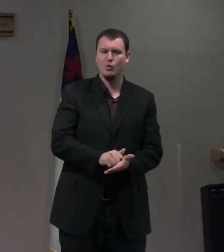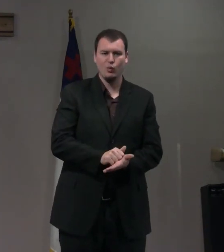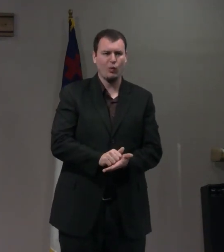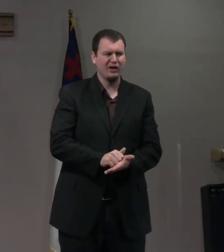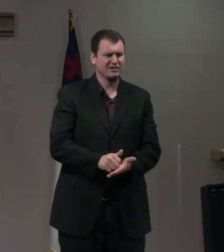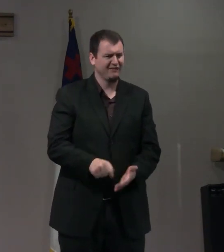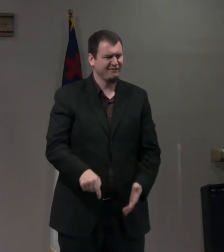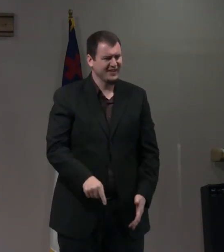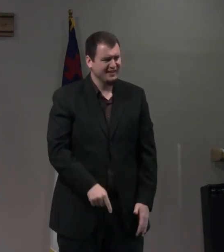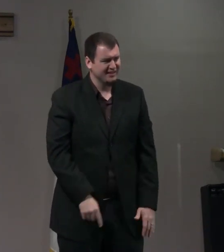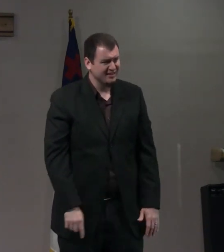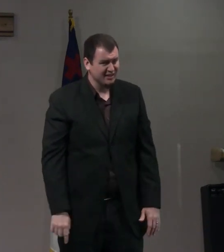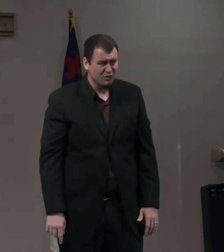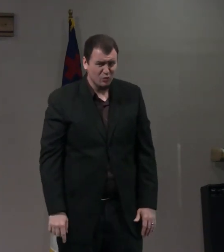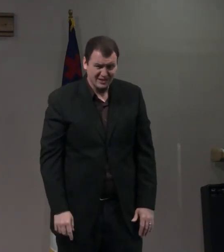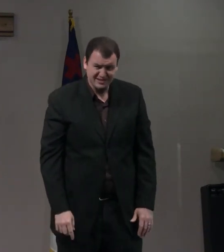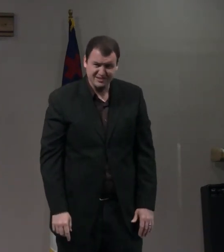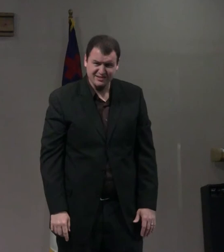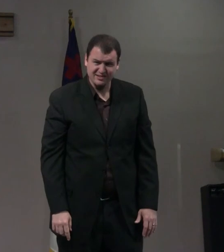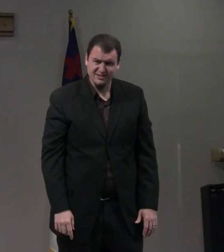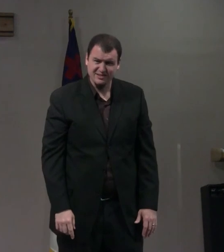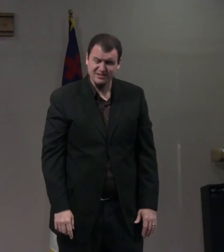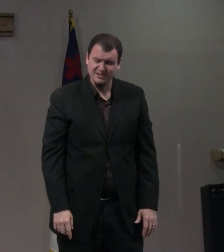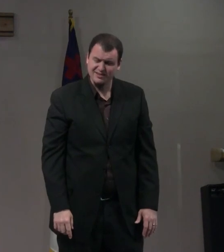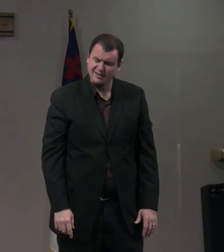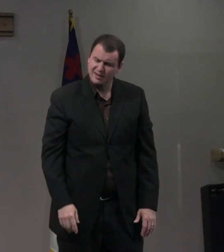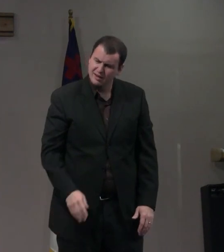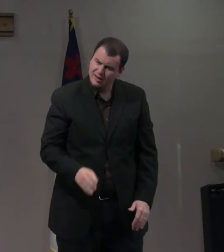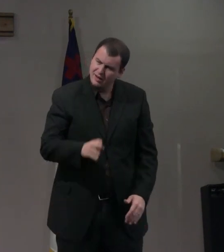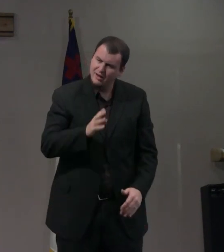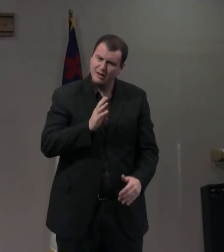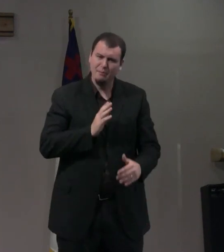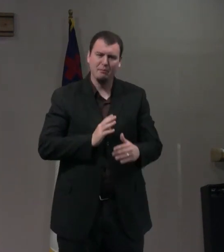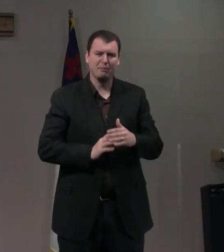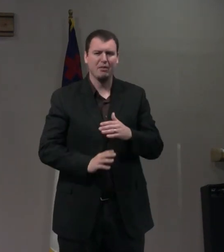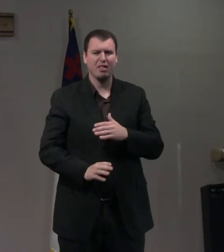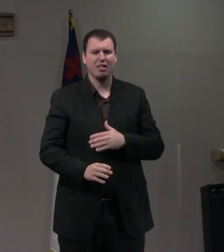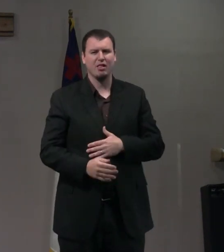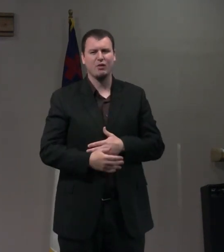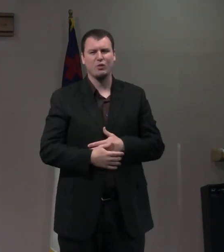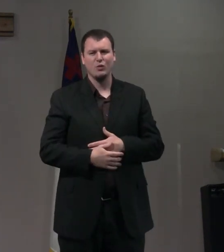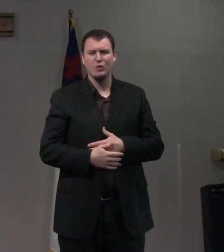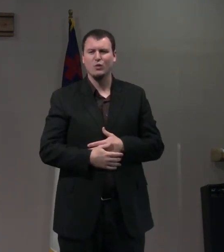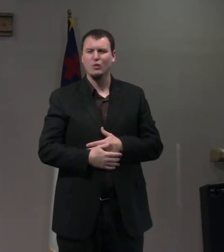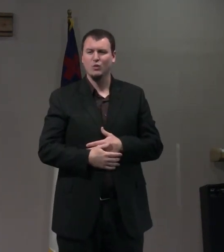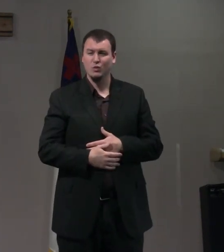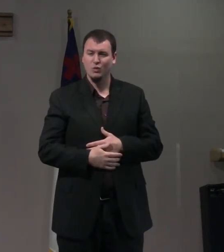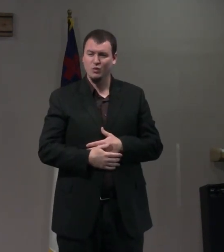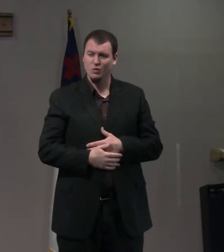He knelt and washed their feet. He humbled himself.